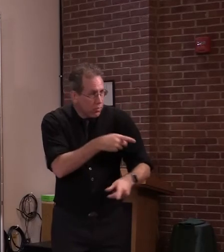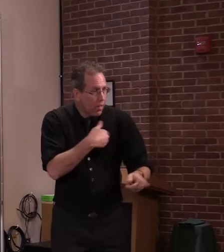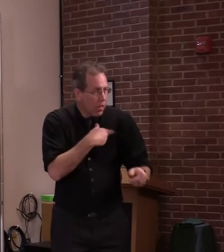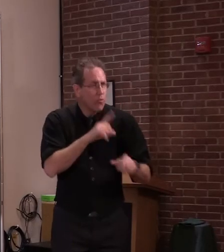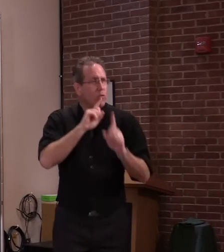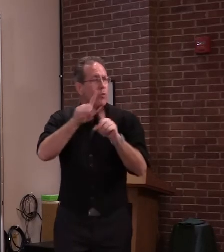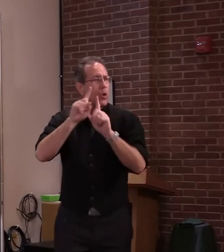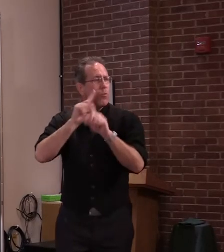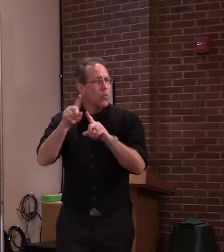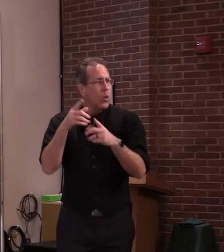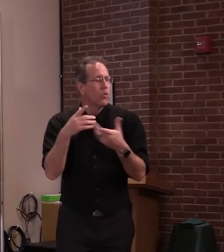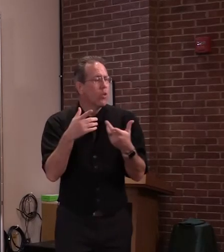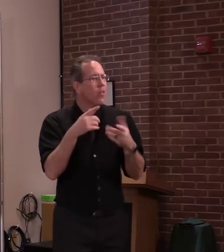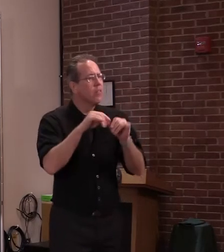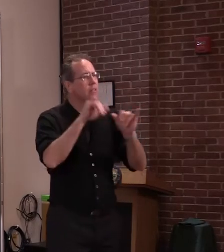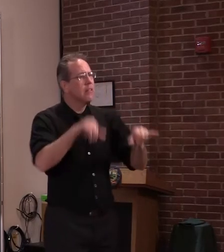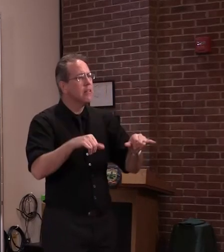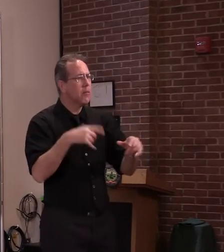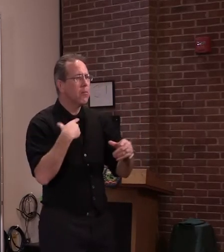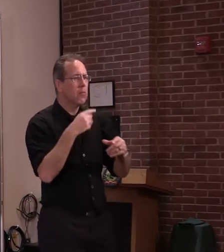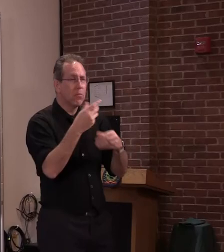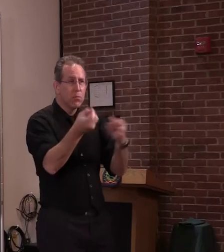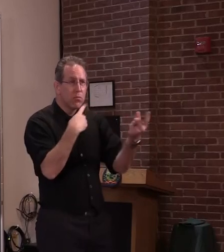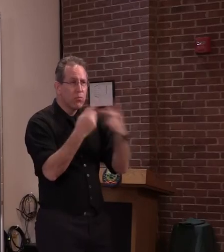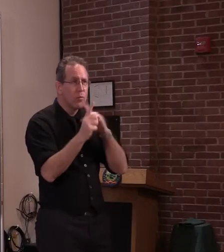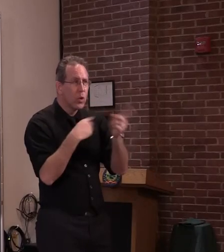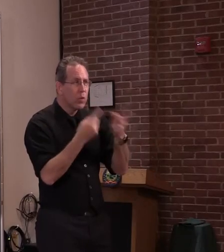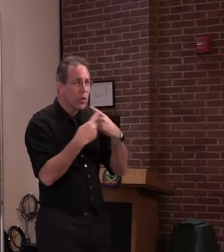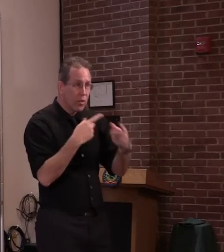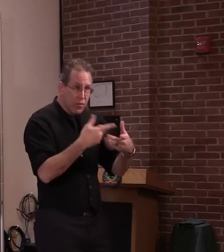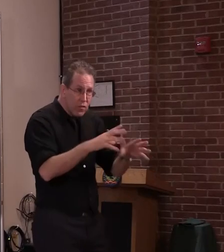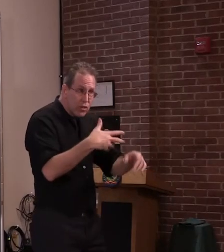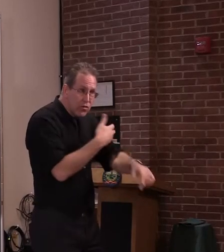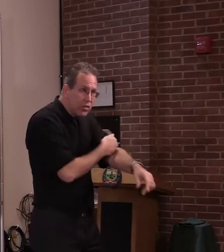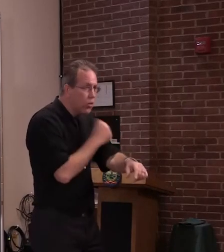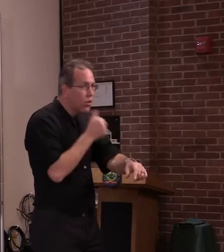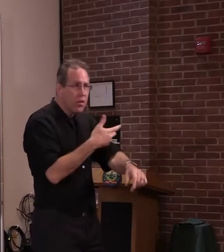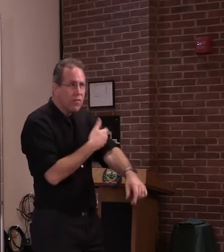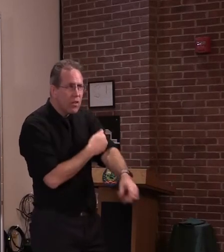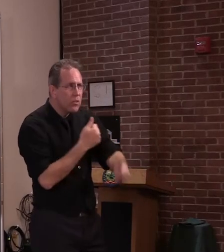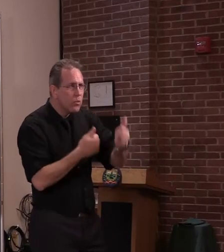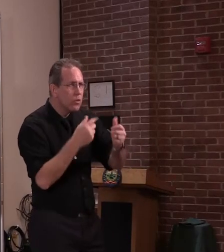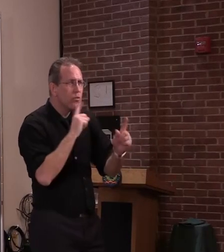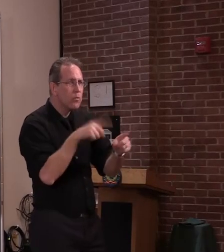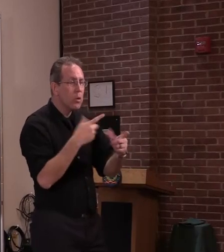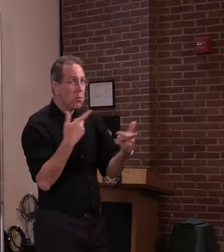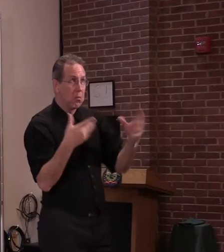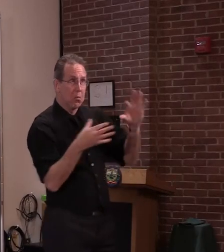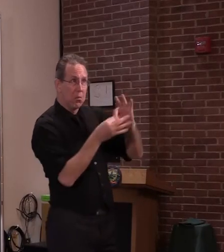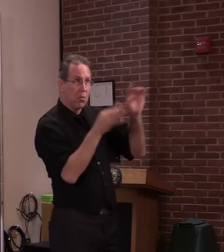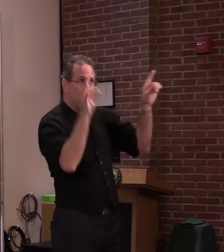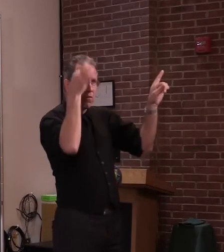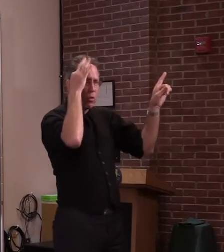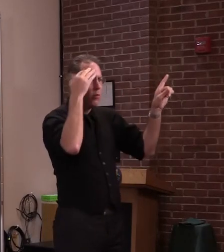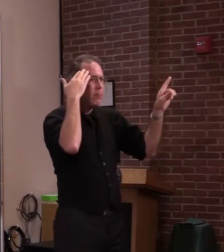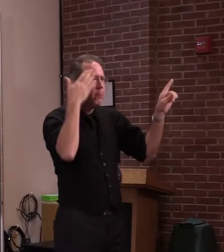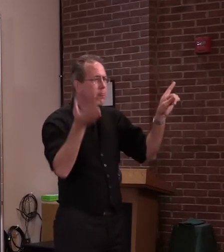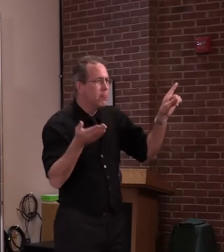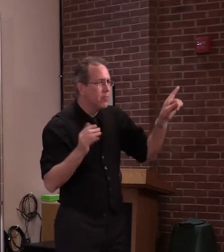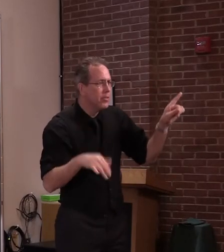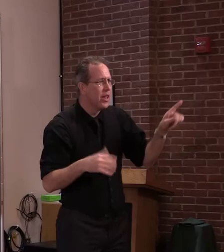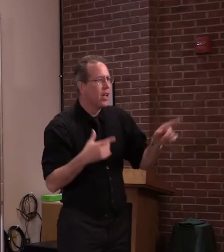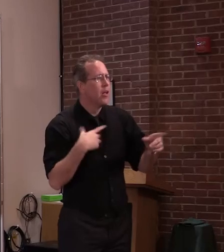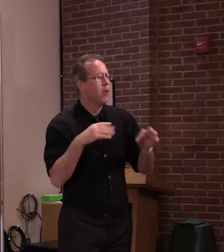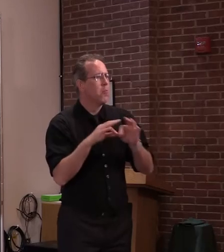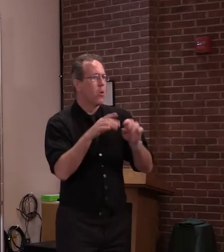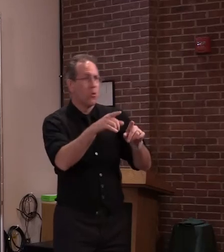remotely connected to the vaccine goes into the system, and then it gets checked out. The Vermont Department of Health nor Vermont